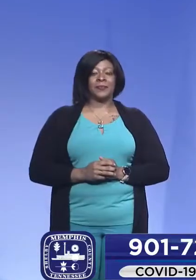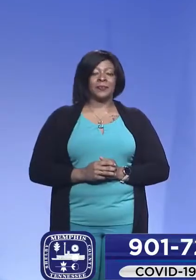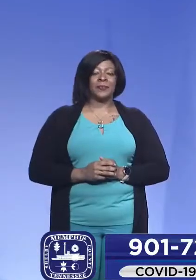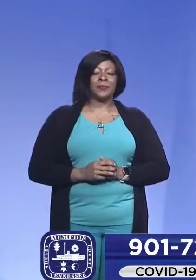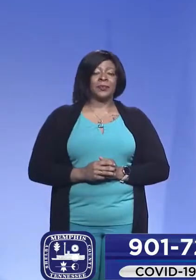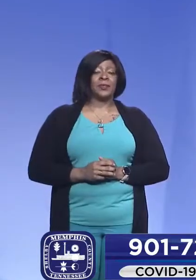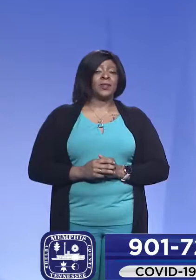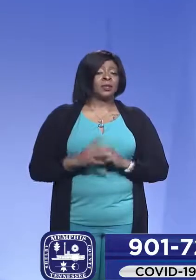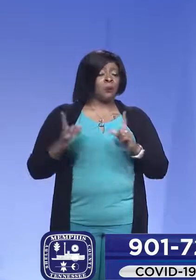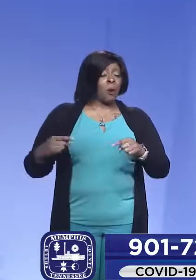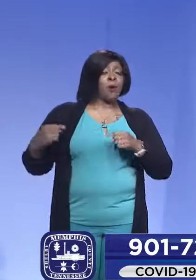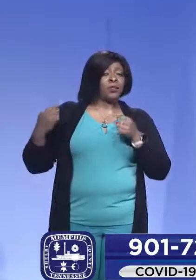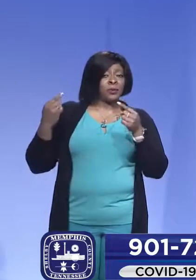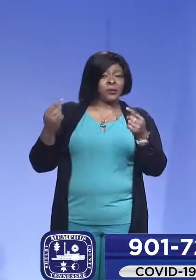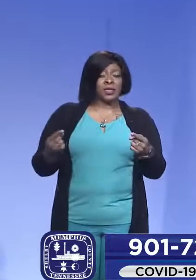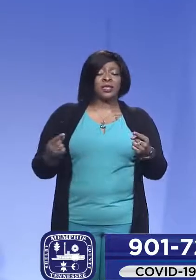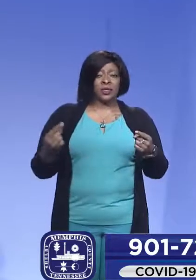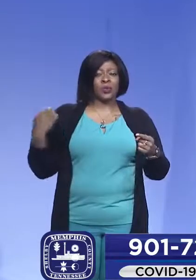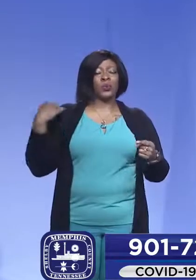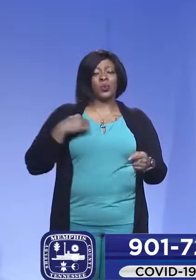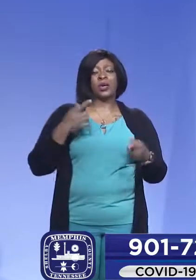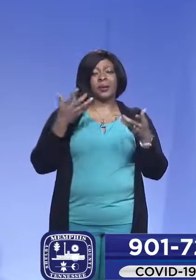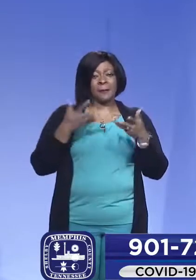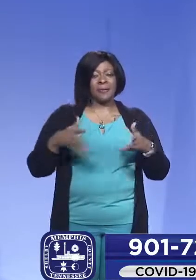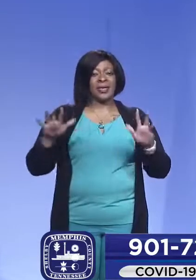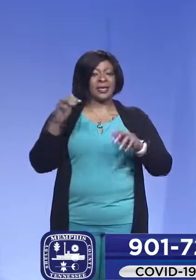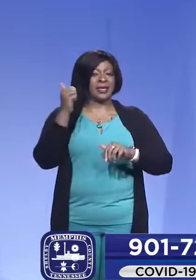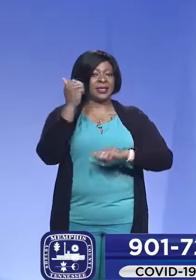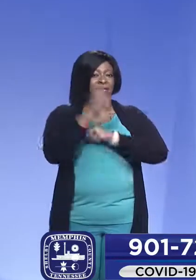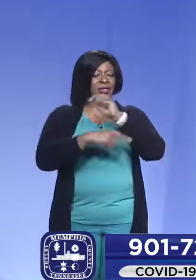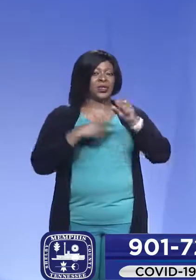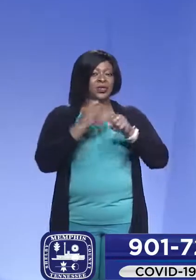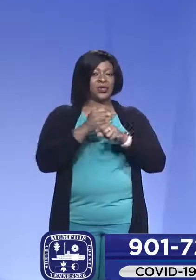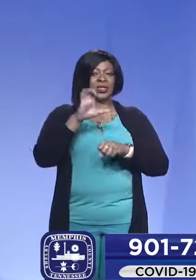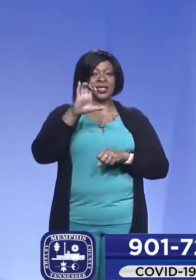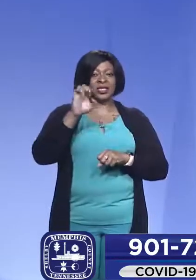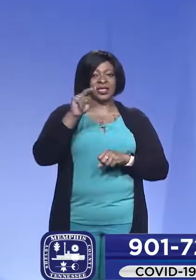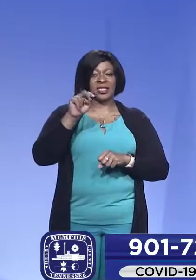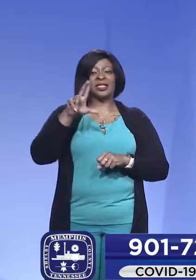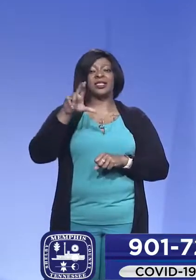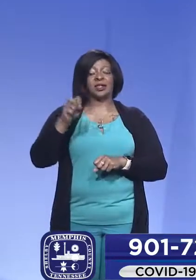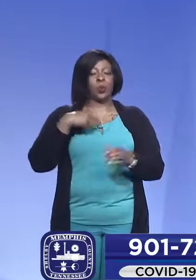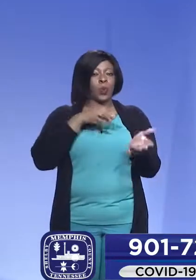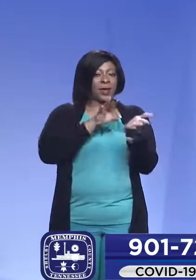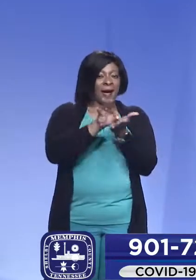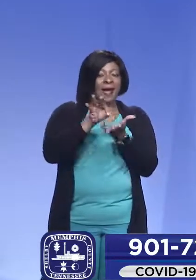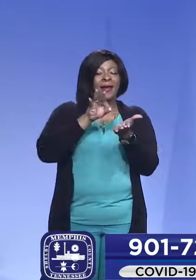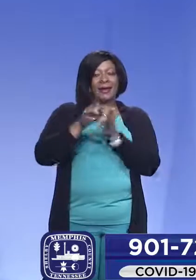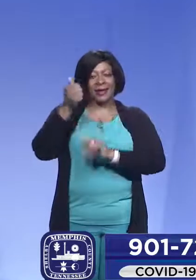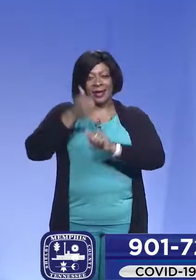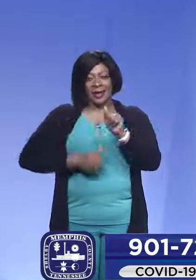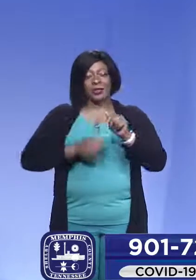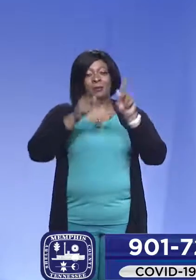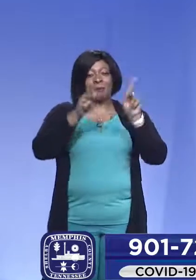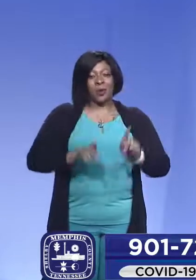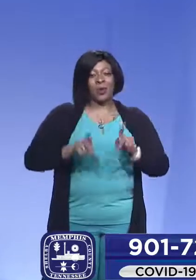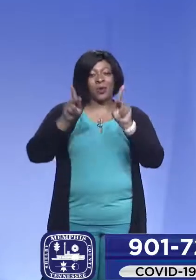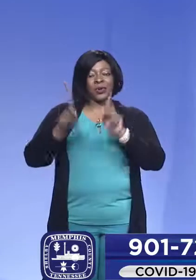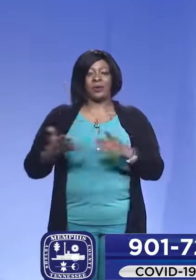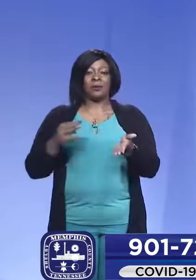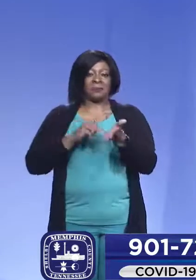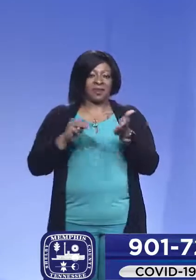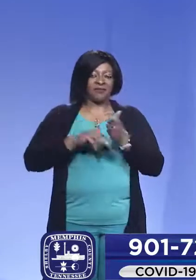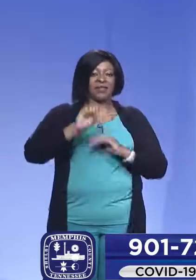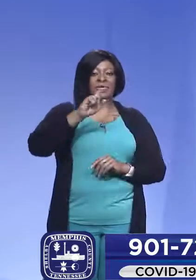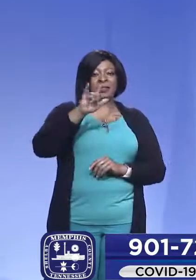And all through this, we actually completed a 10-year census, and we counted every single person in Memphis and